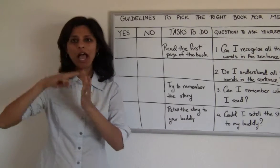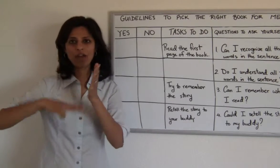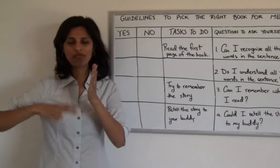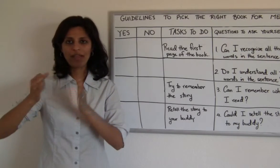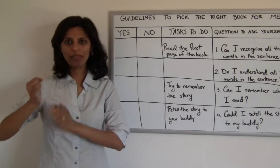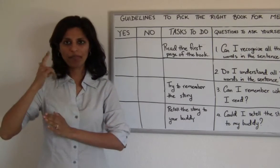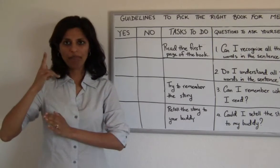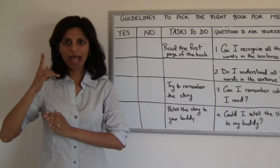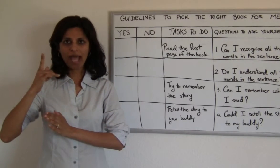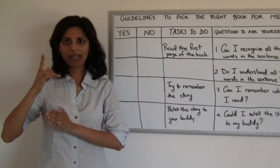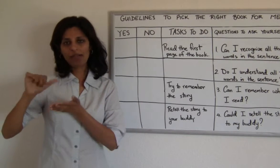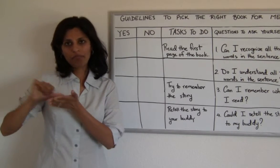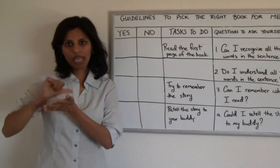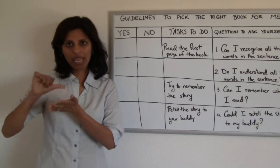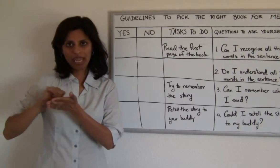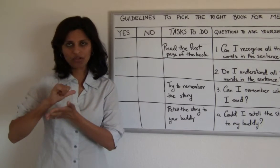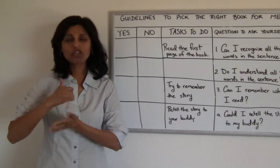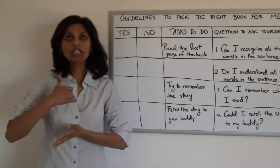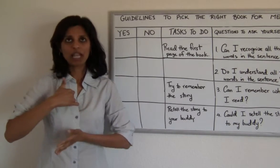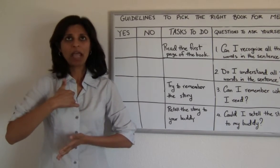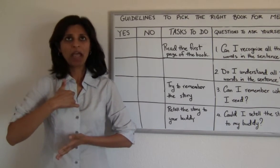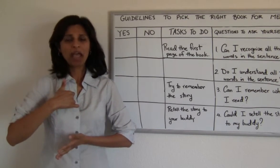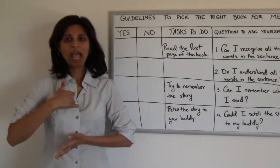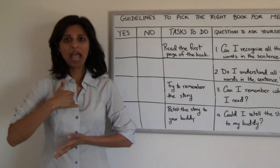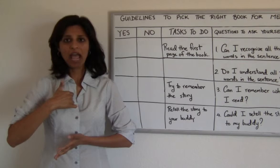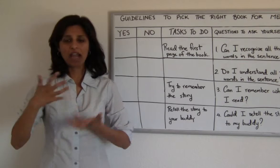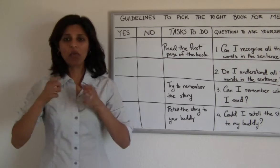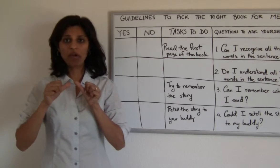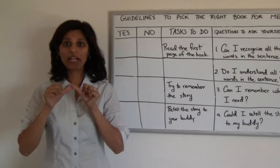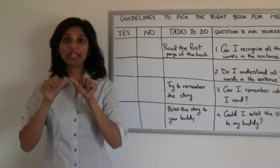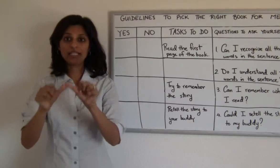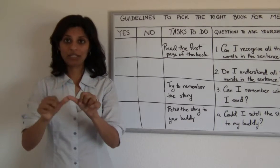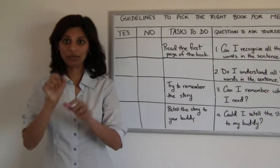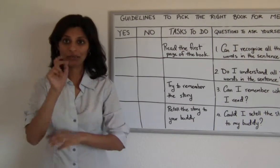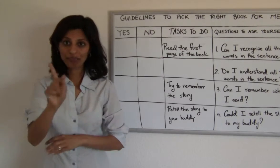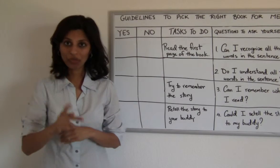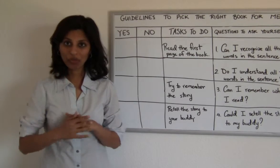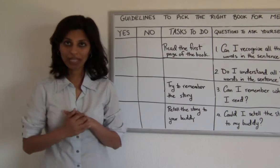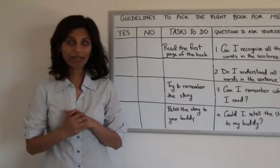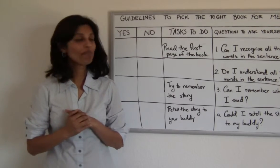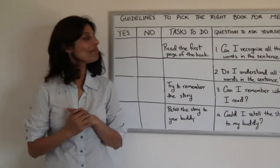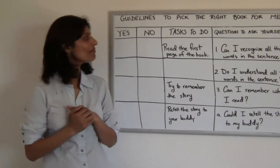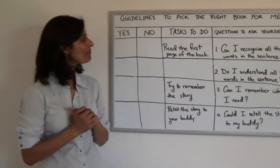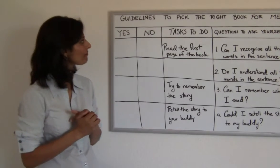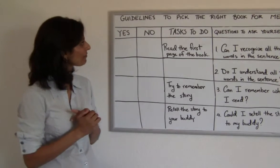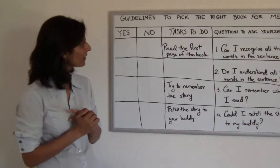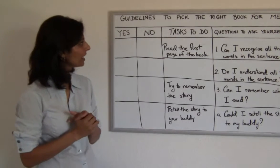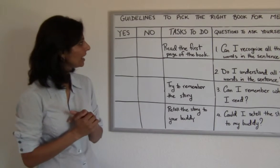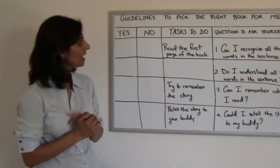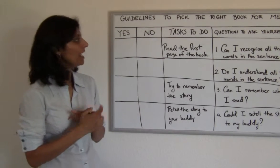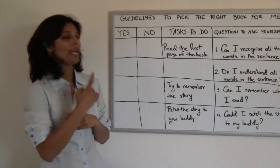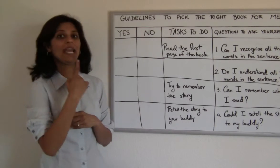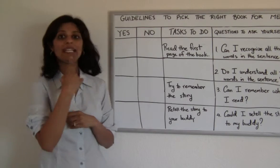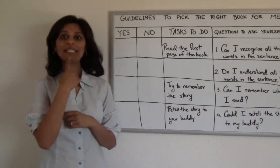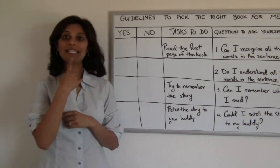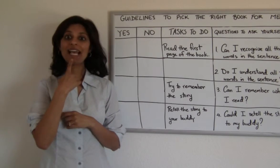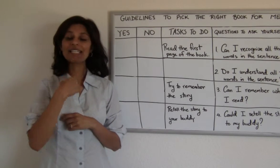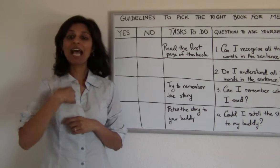I read the back page, and I want to continue. Okay? It says